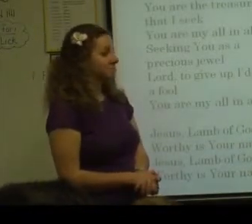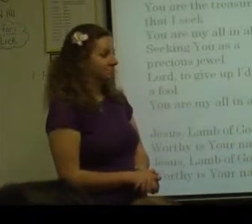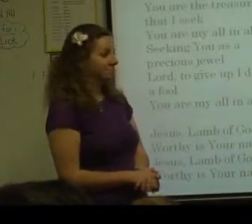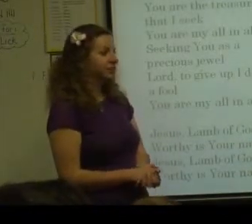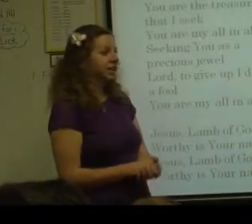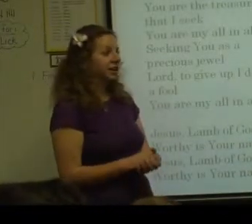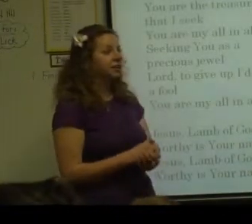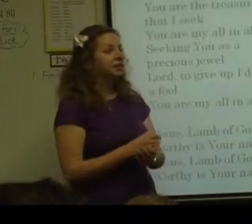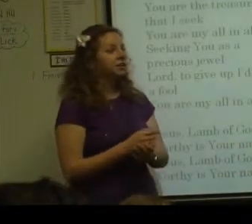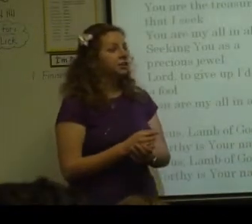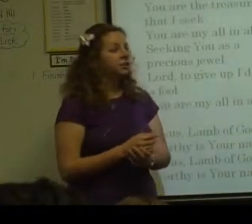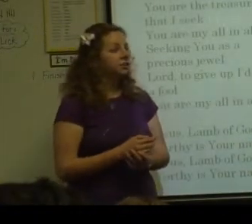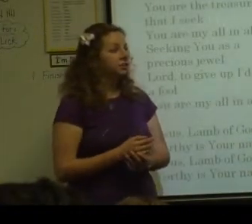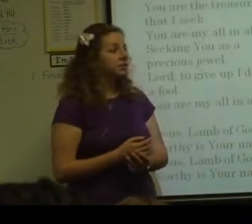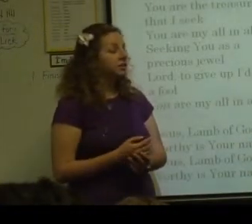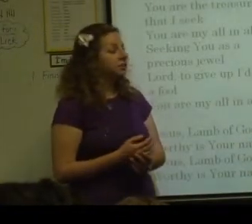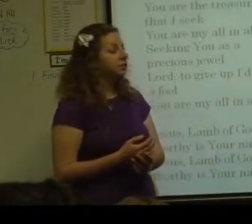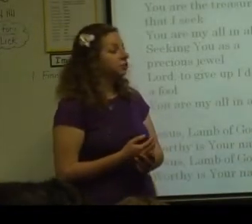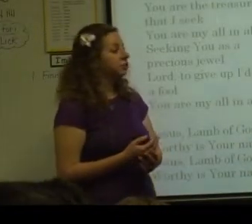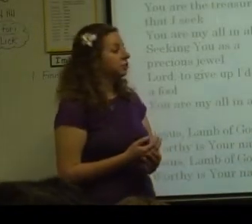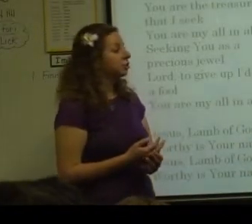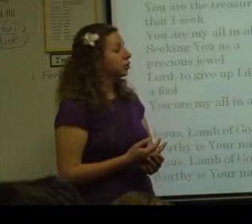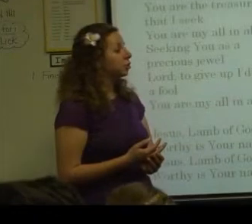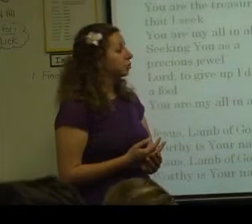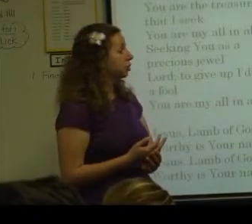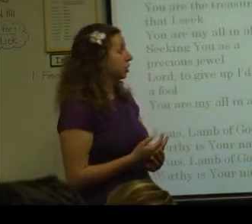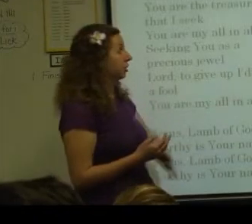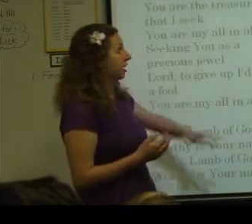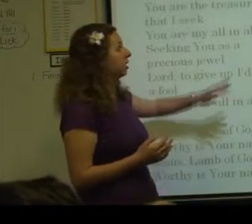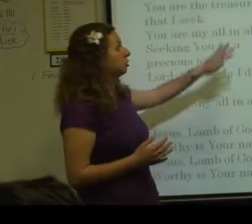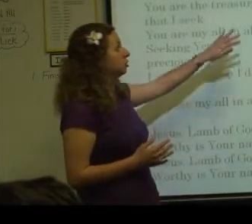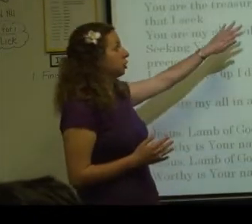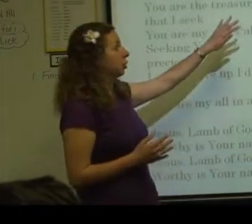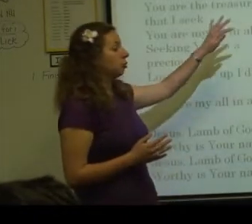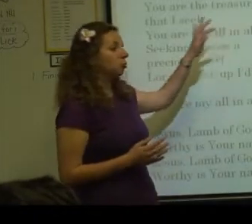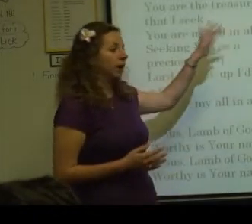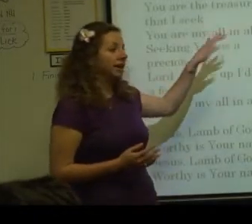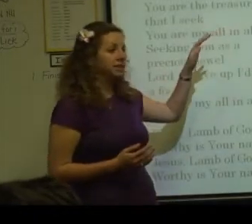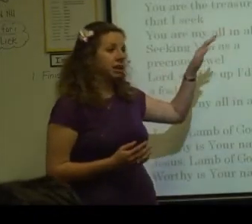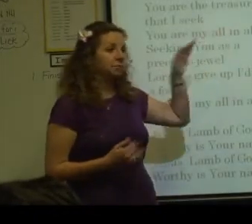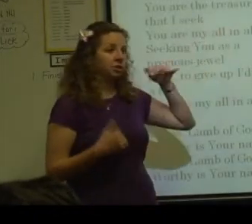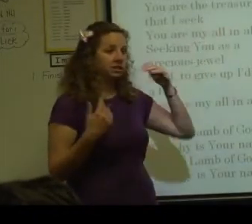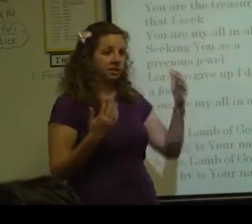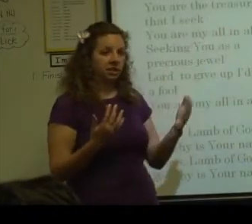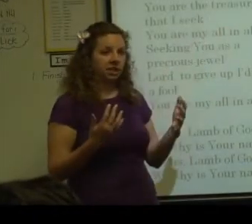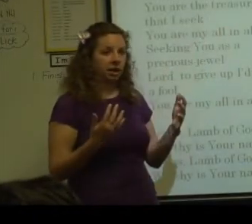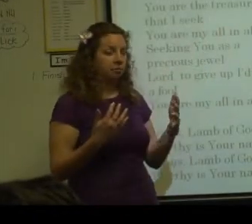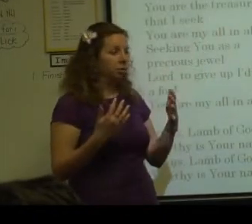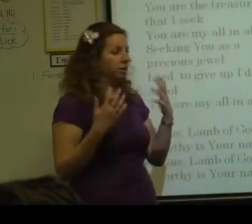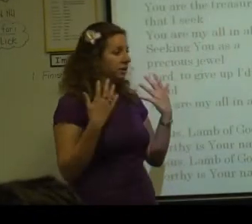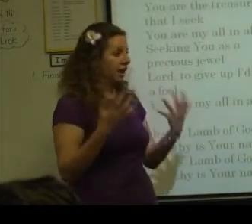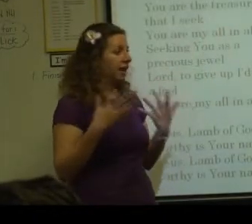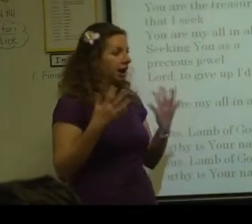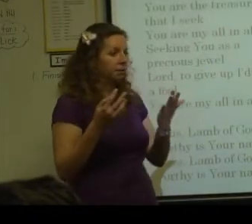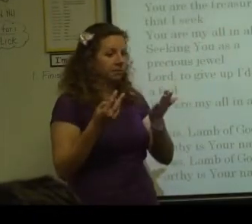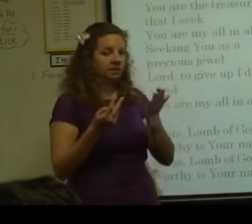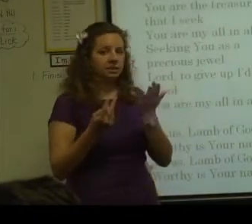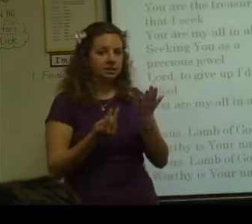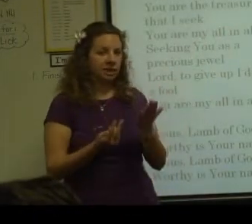again? Like Okay. is that something you can sign out, or like there's a word for it? You could, okay. So rise up or standing up or get up is a sign